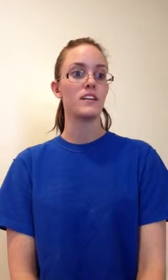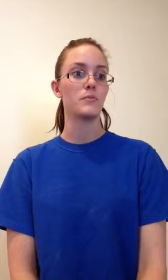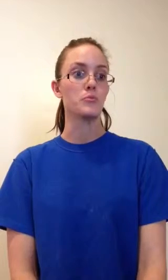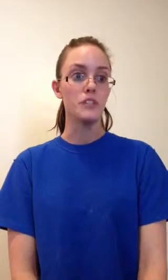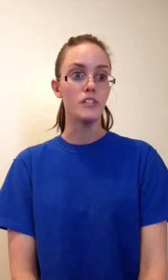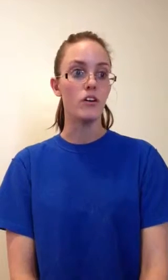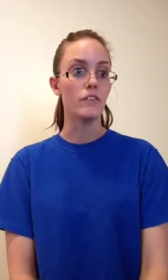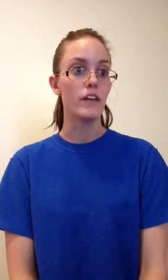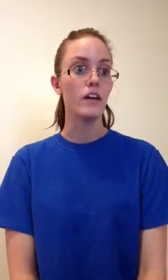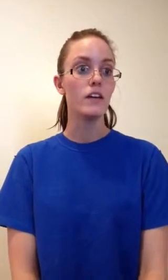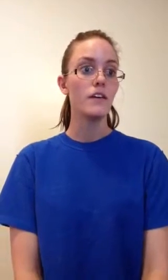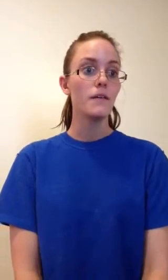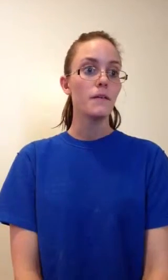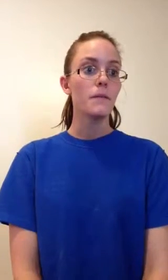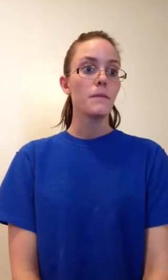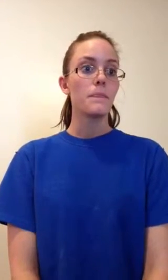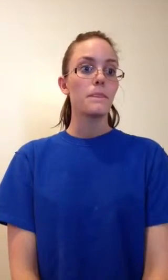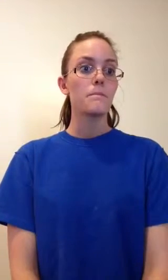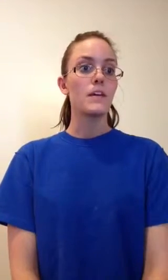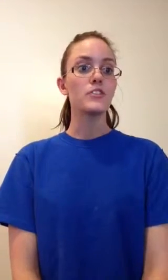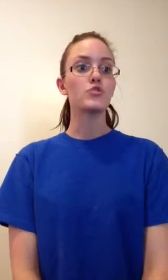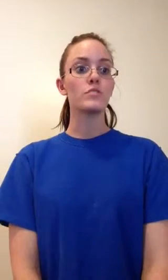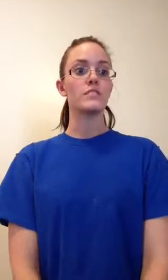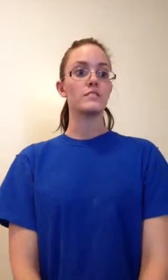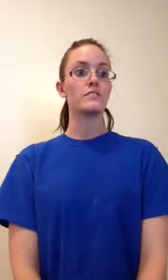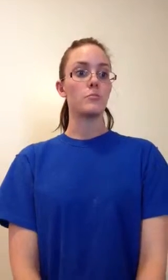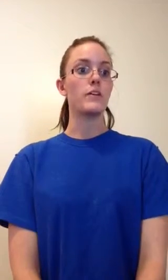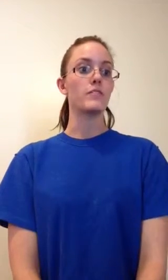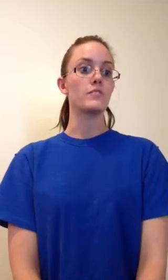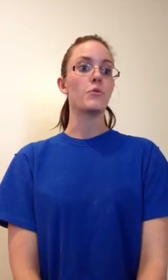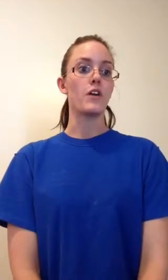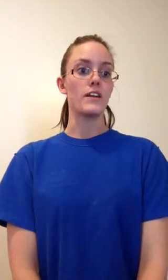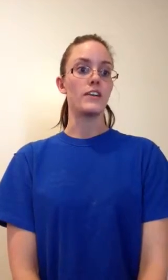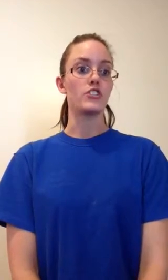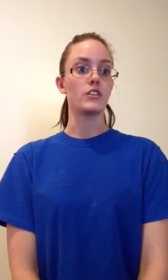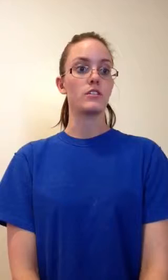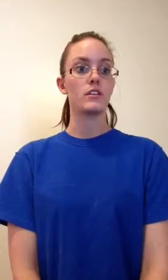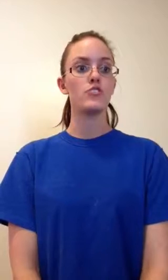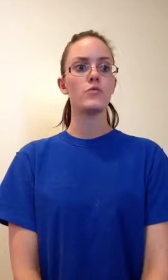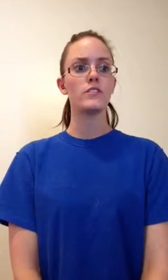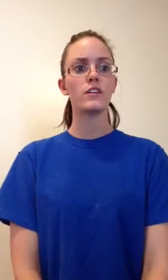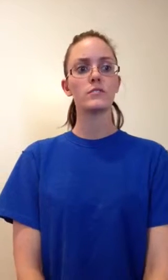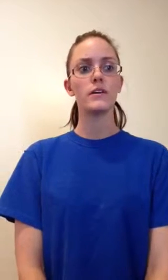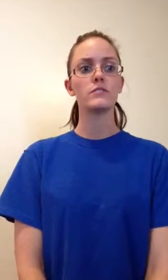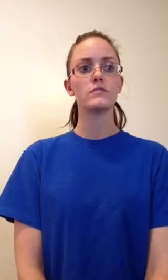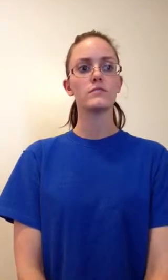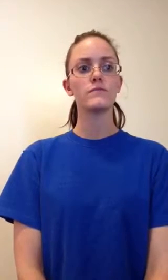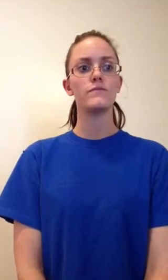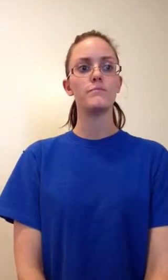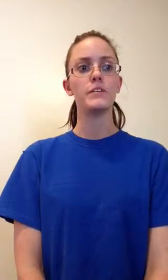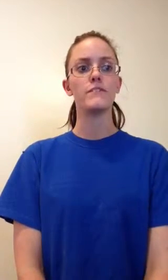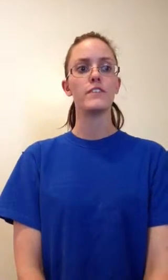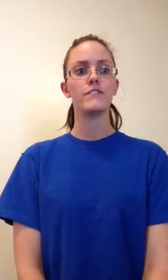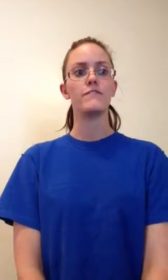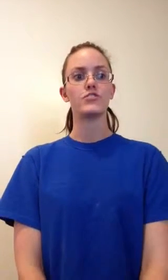time to read all of that. I think short sentences are better. It's more eye-catching. And you had talked about being very visual.